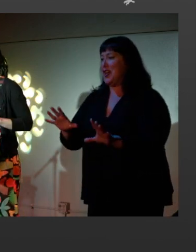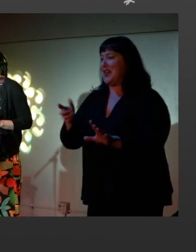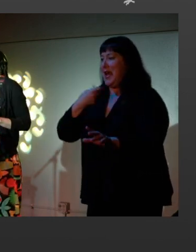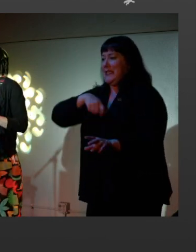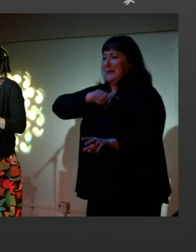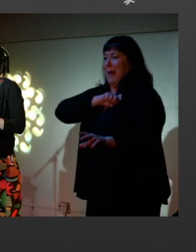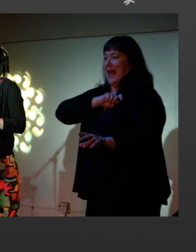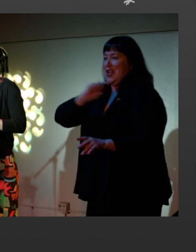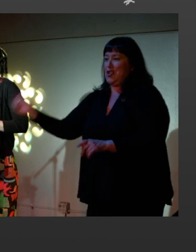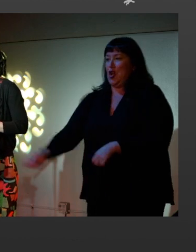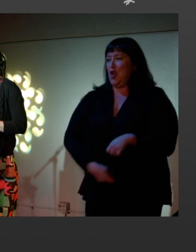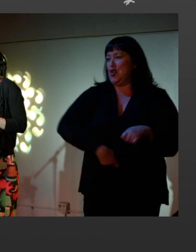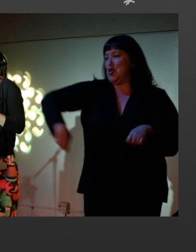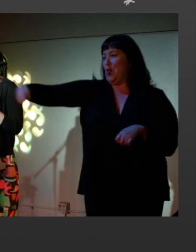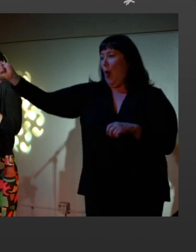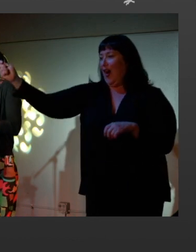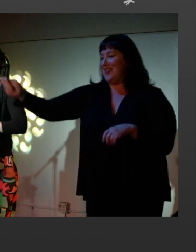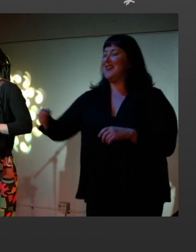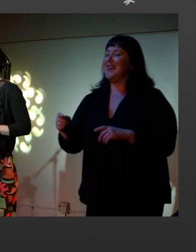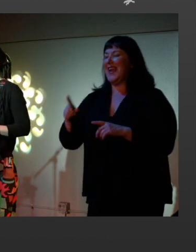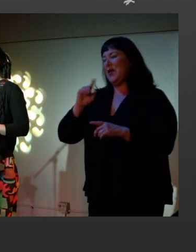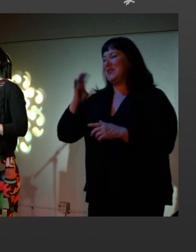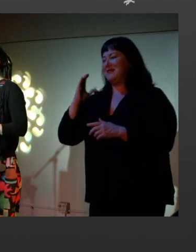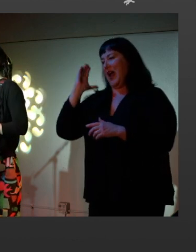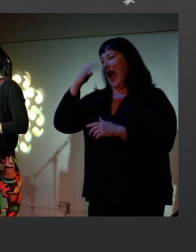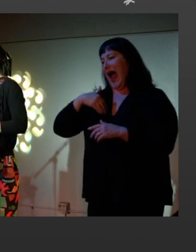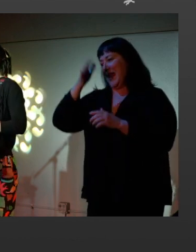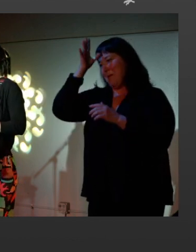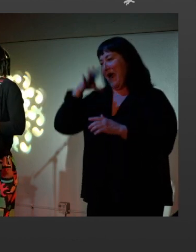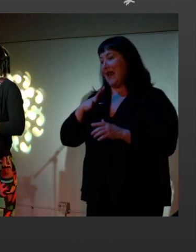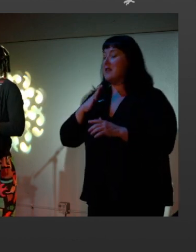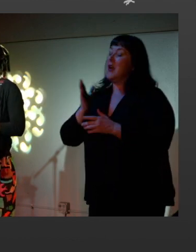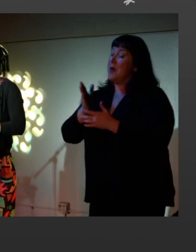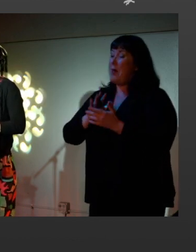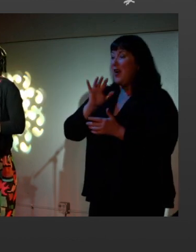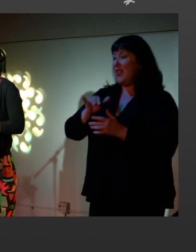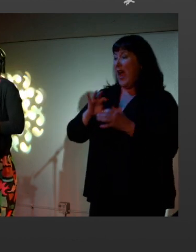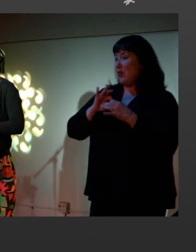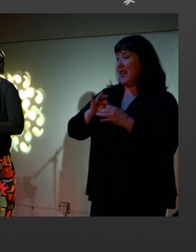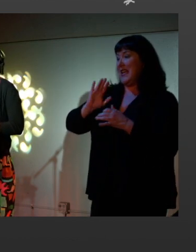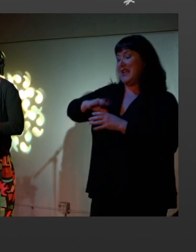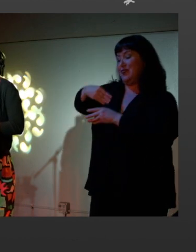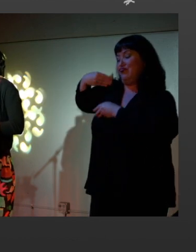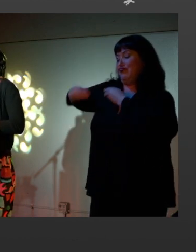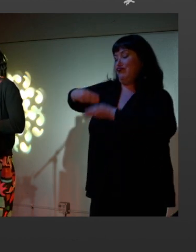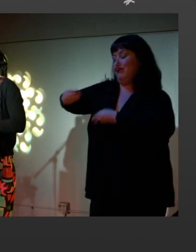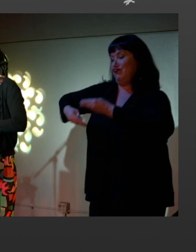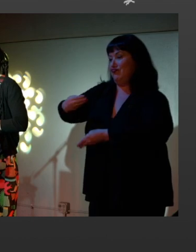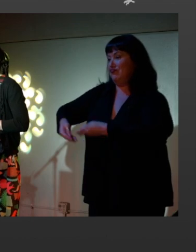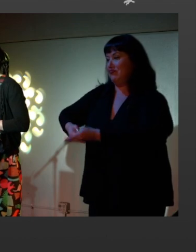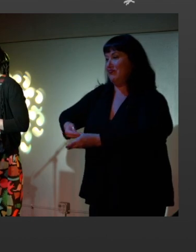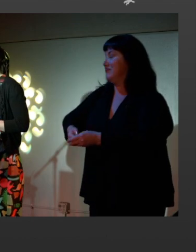So he was a bit quirky. And part of his quirkiness may have come from his lineage.